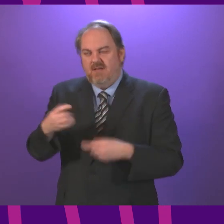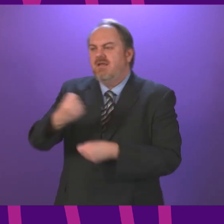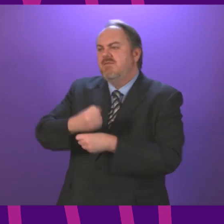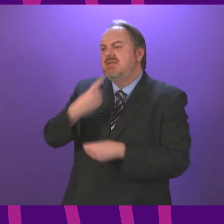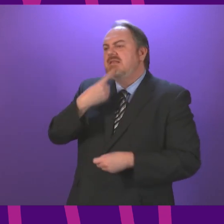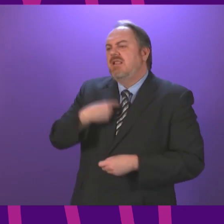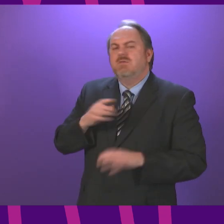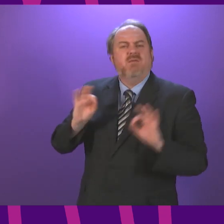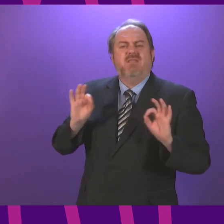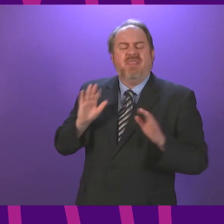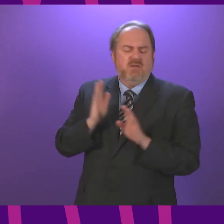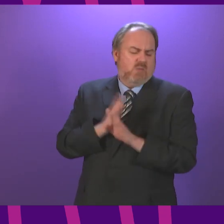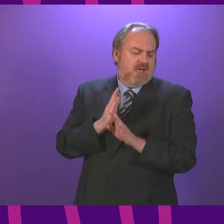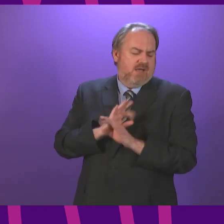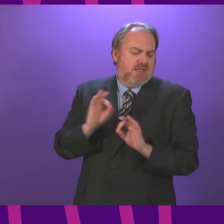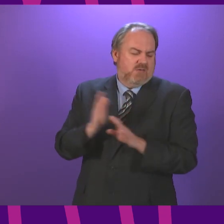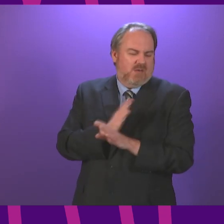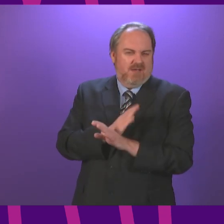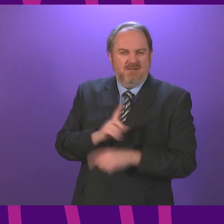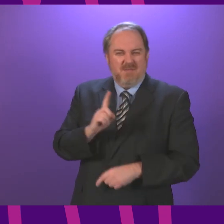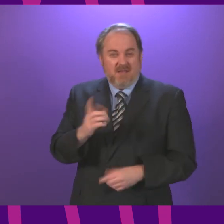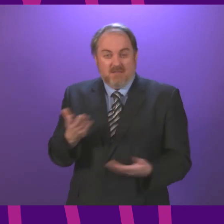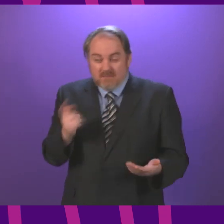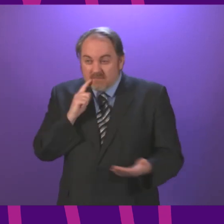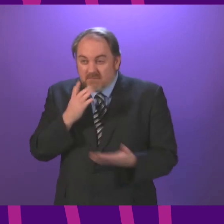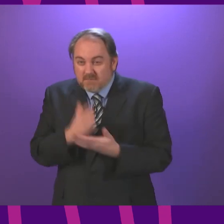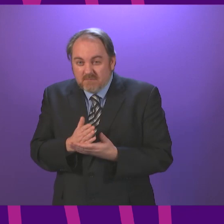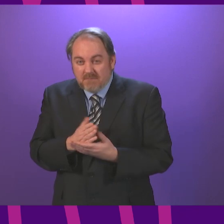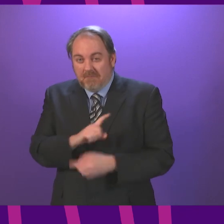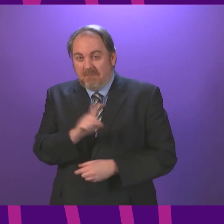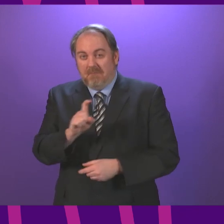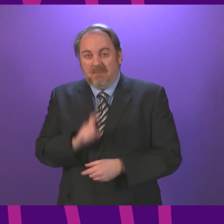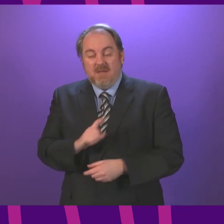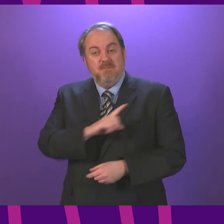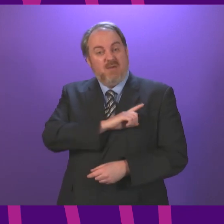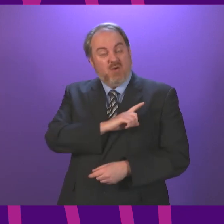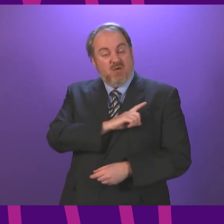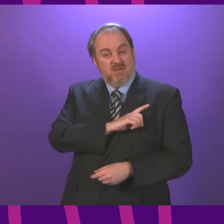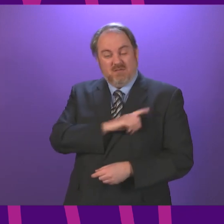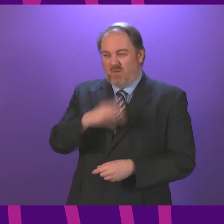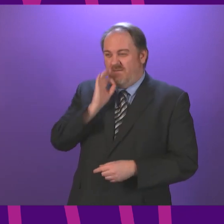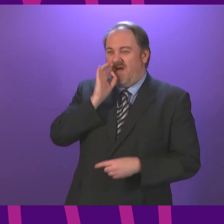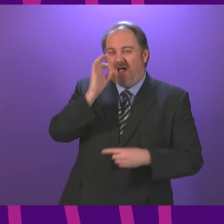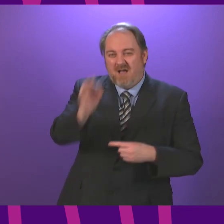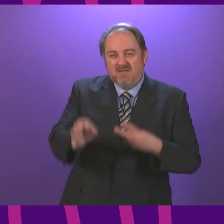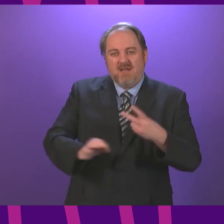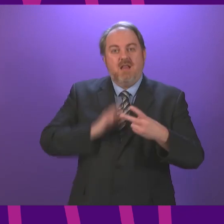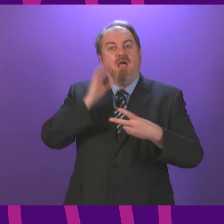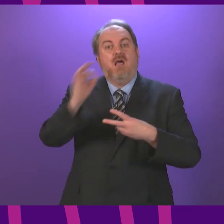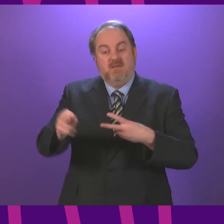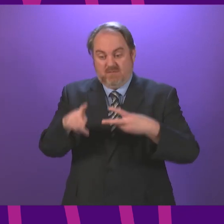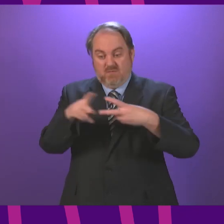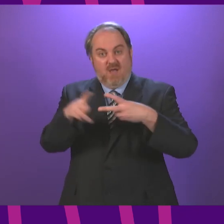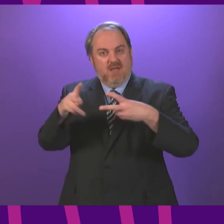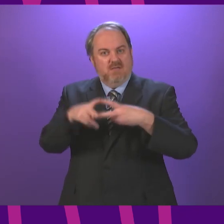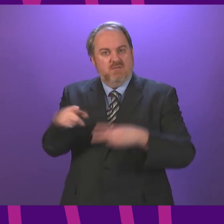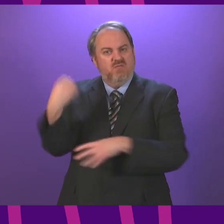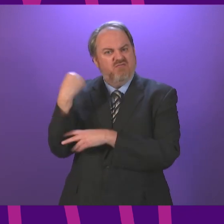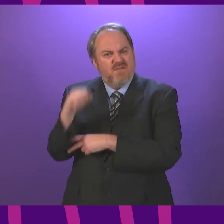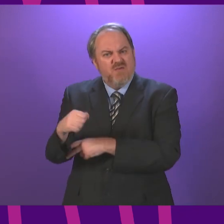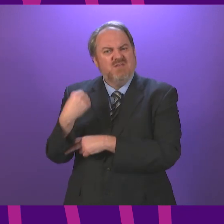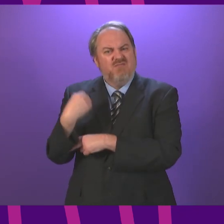us they have nothing to hide. But when this parliament twice demanded legal advice be published, they refused. And when it was